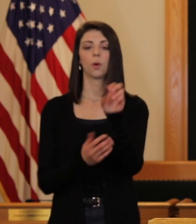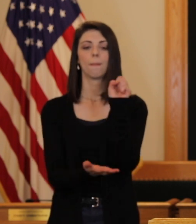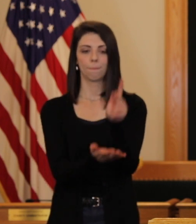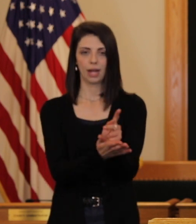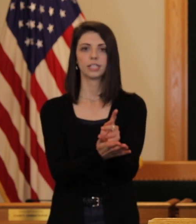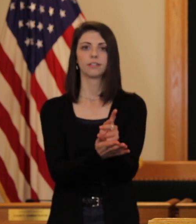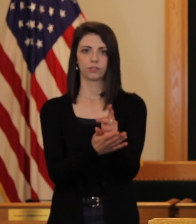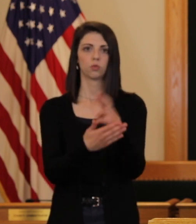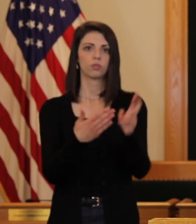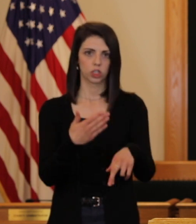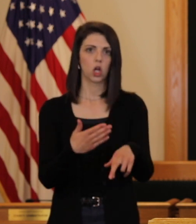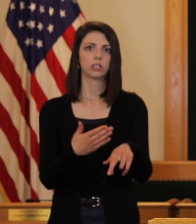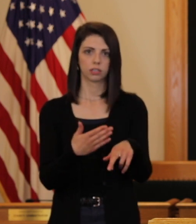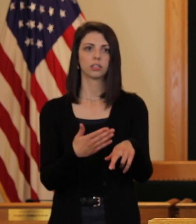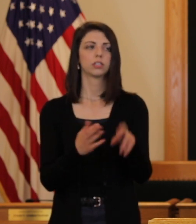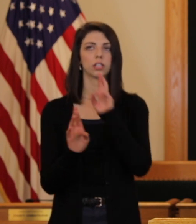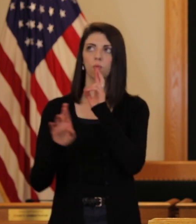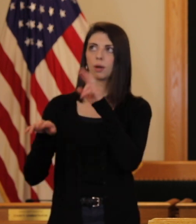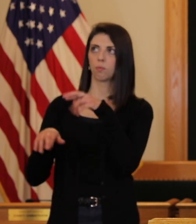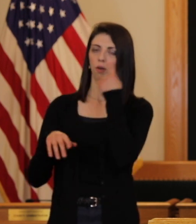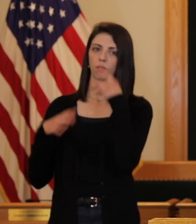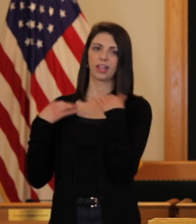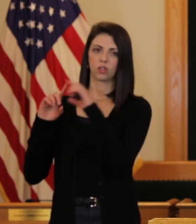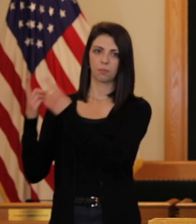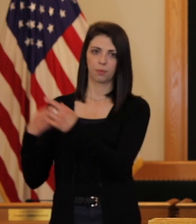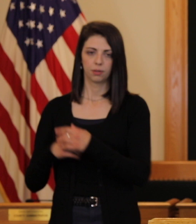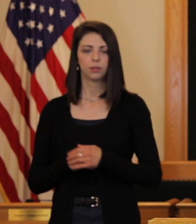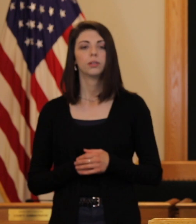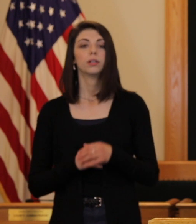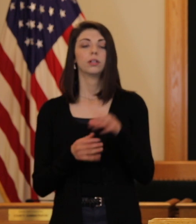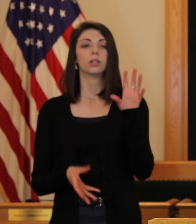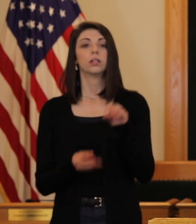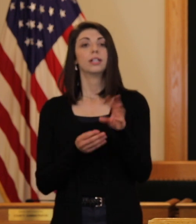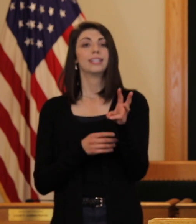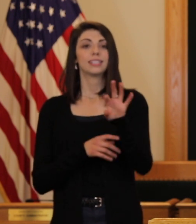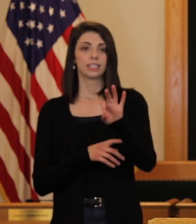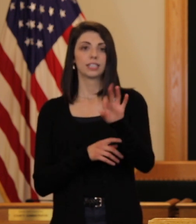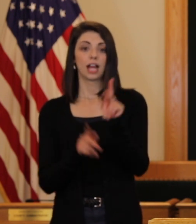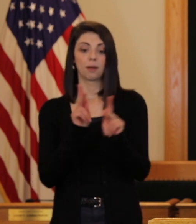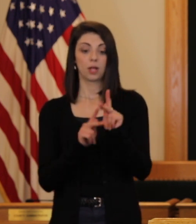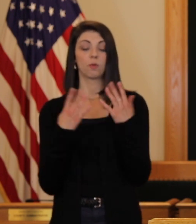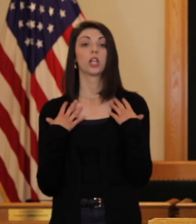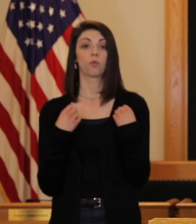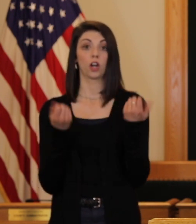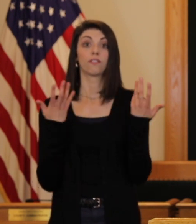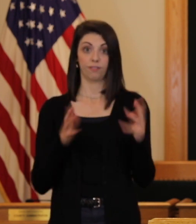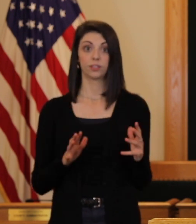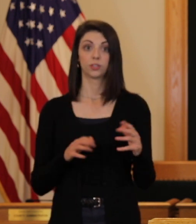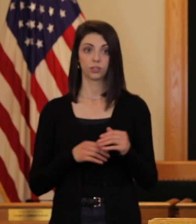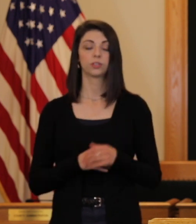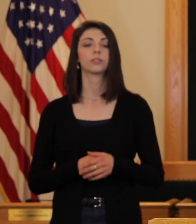positive test results that have been reported to the health department. We have 69 residents that have recovered from